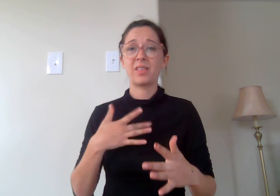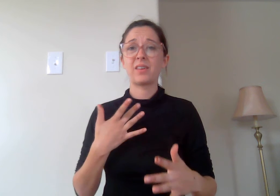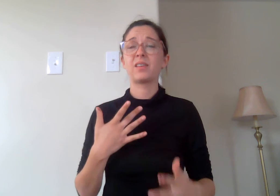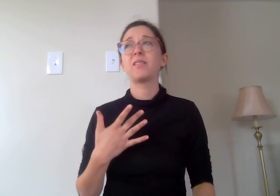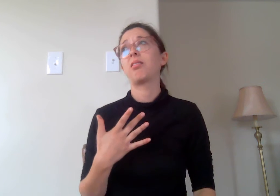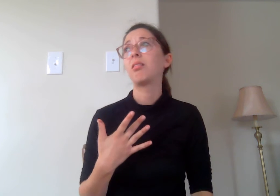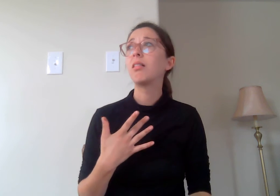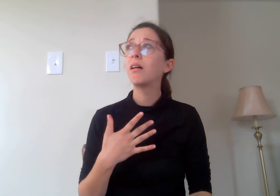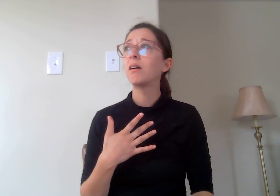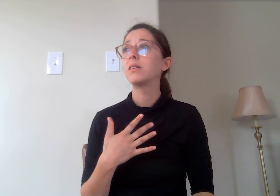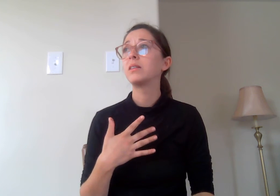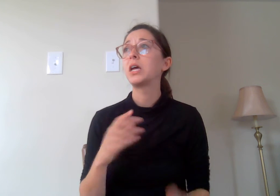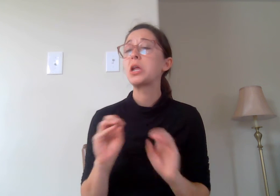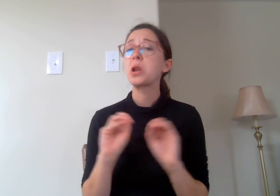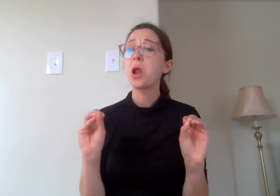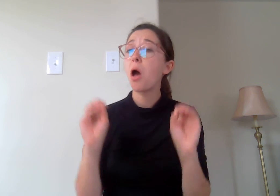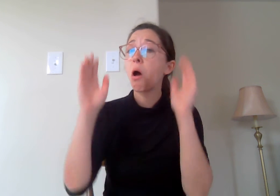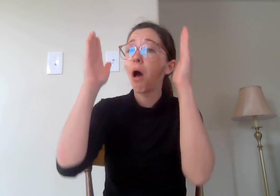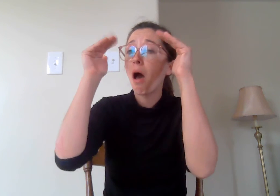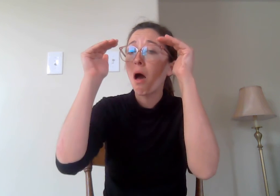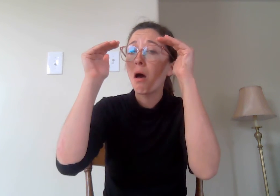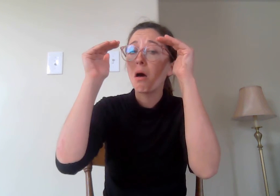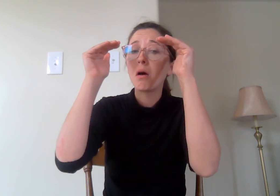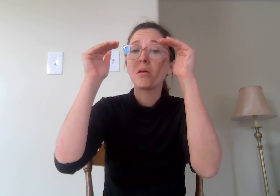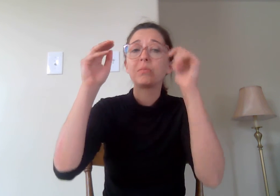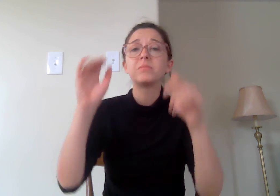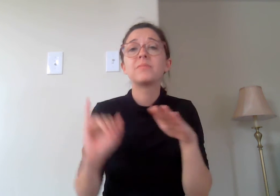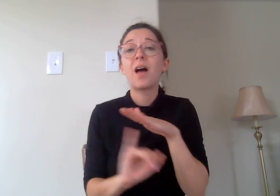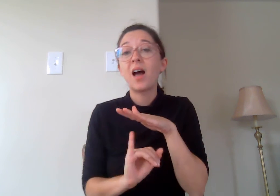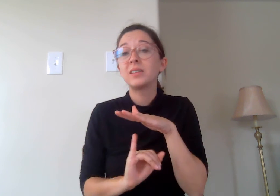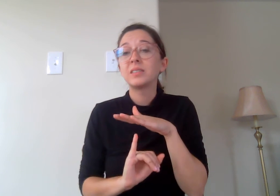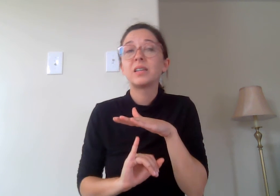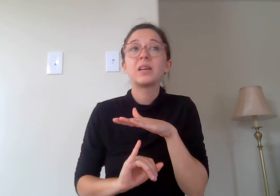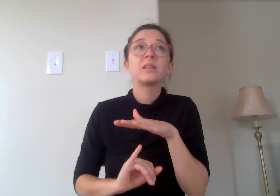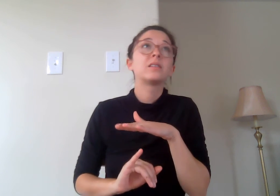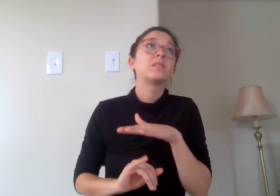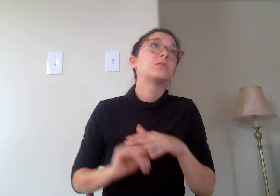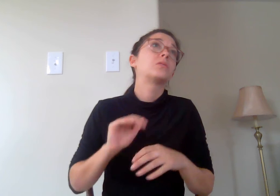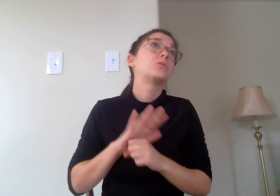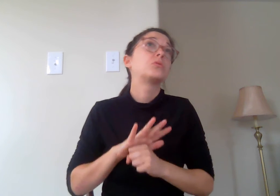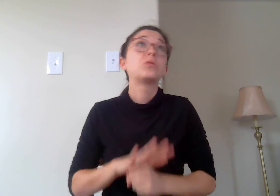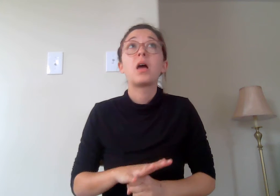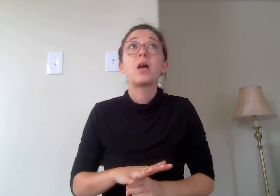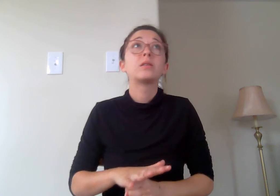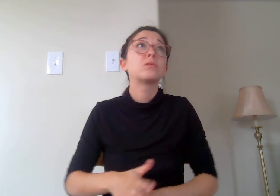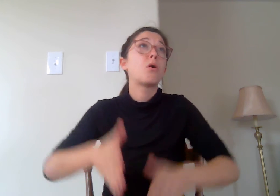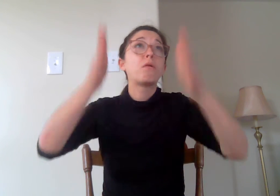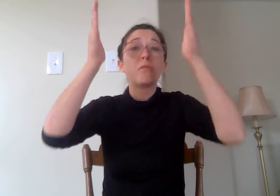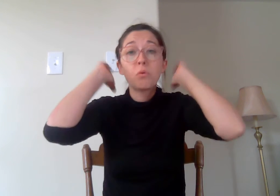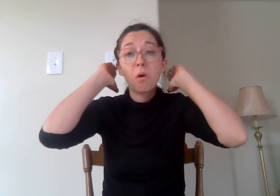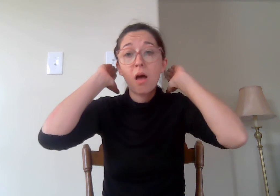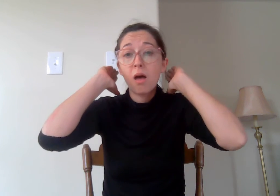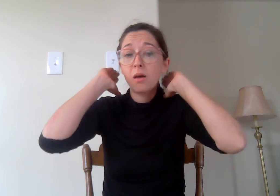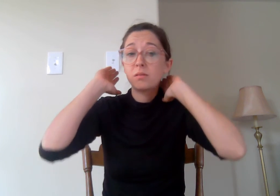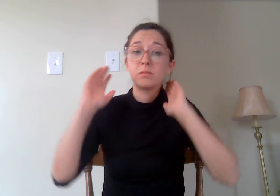this negative reciprocal interaction. If somebody feels stressed out and overwhelmed and they withdraw, then they may start feeling